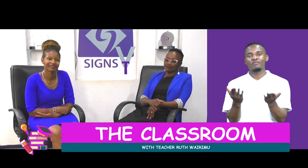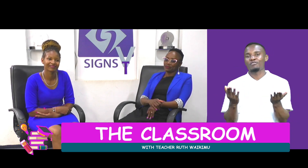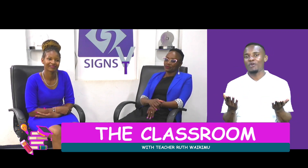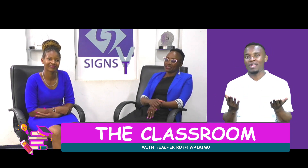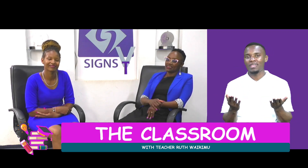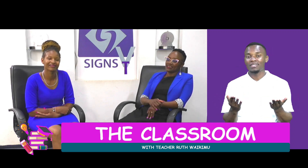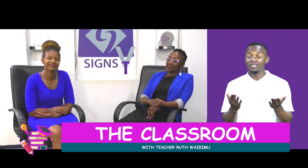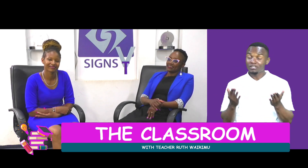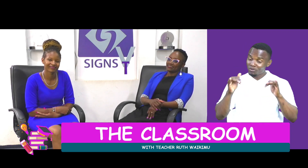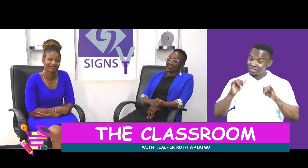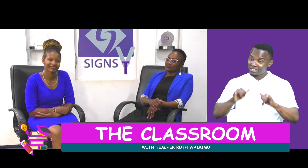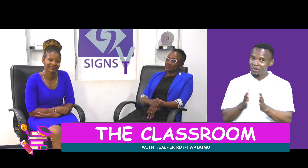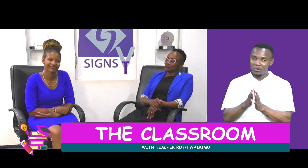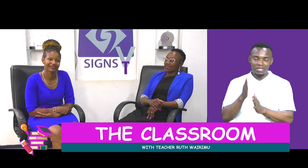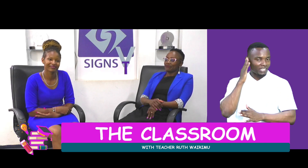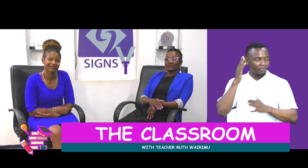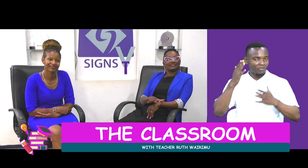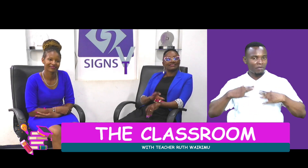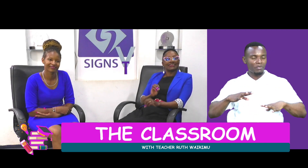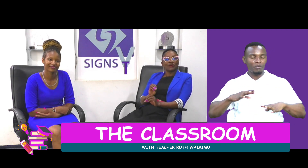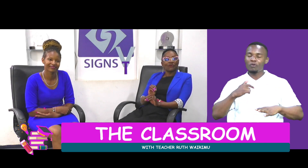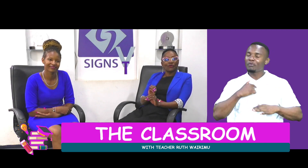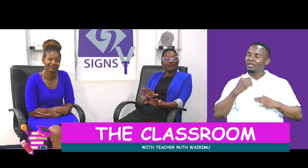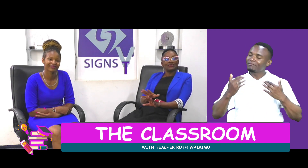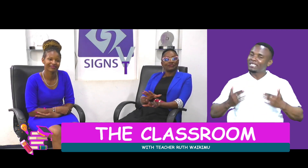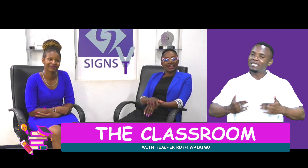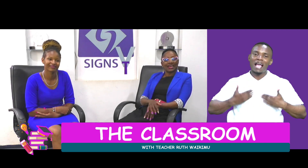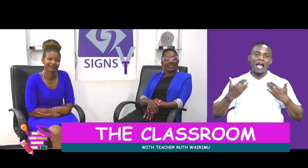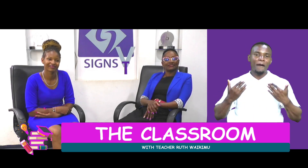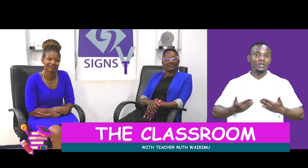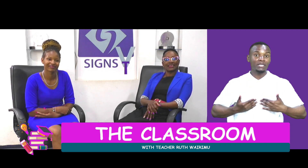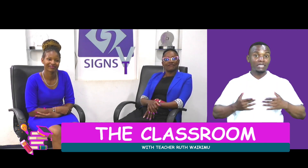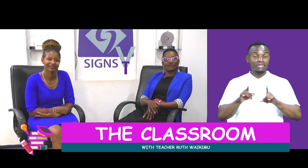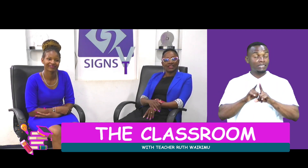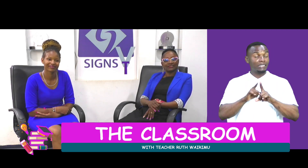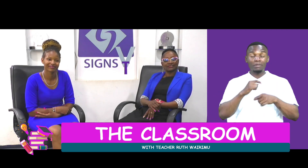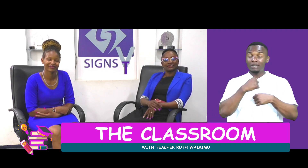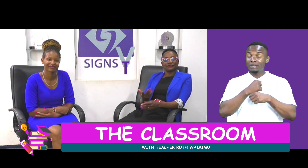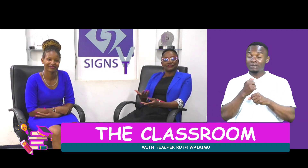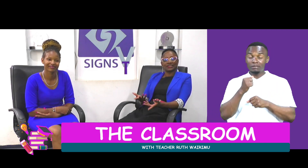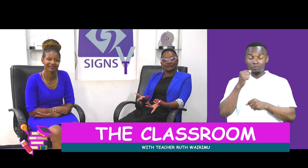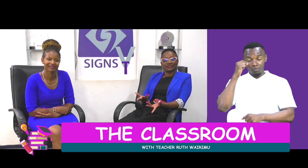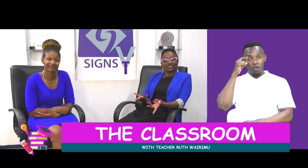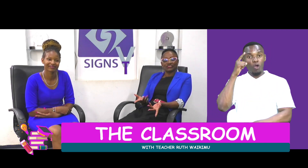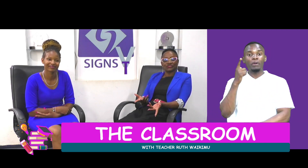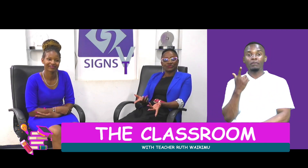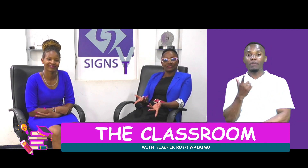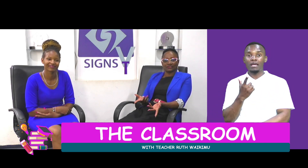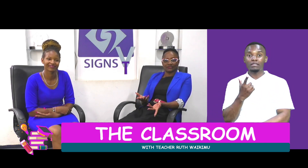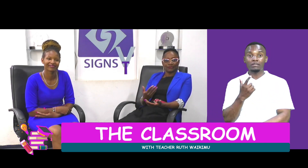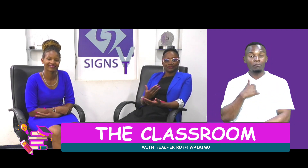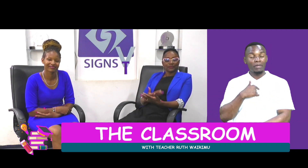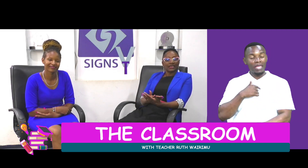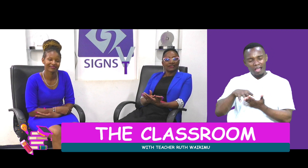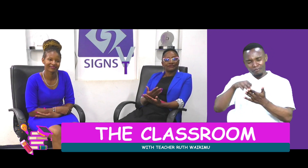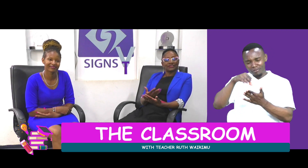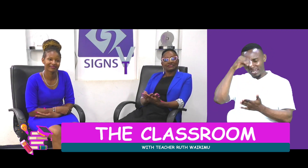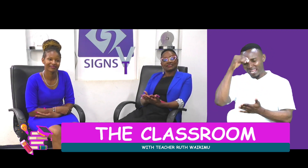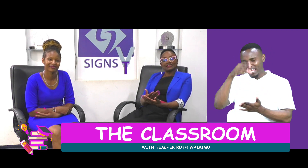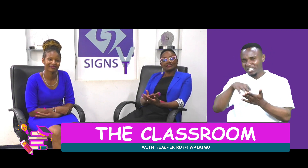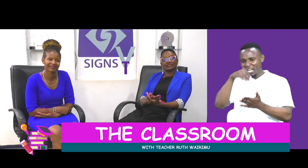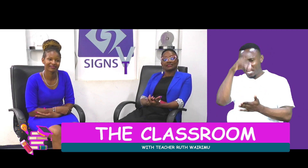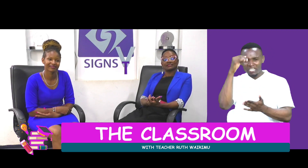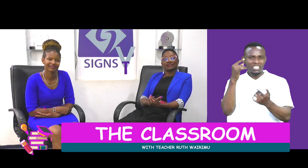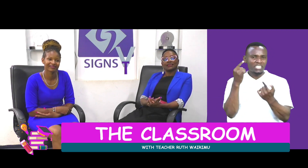with the deaf people, it has been my happiness. It has opened my eyes. I have learned different variations and